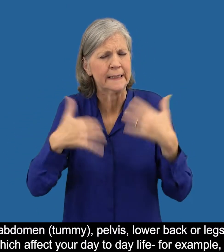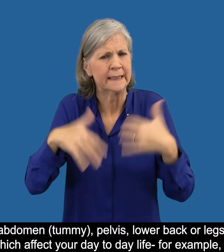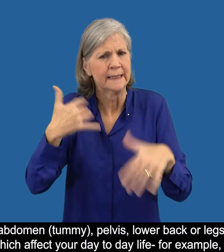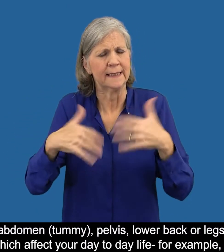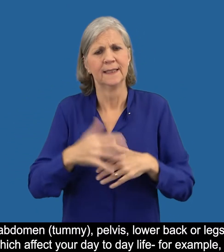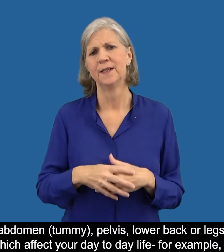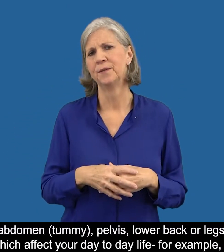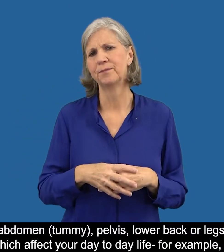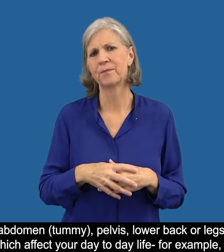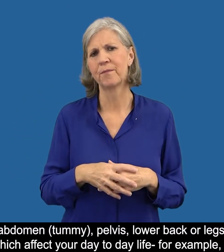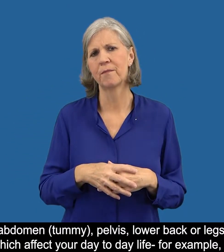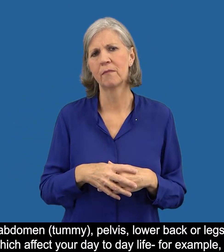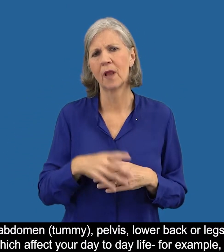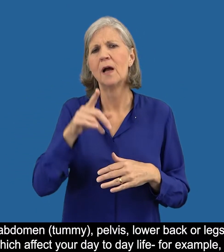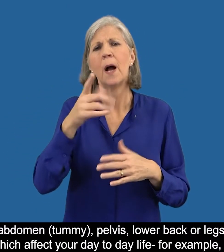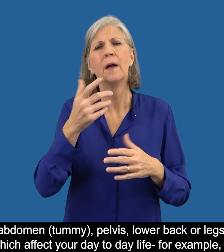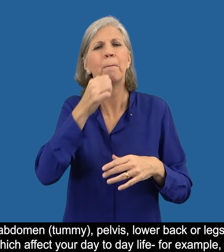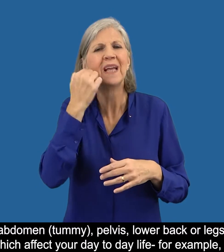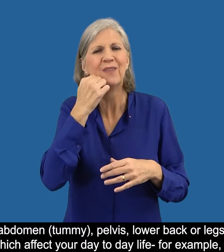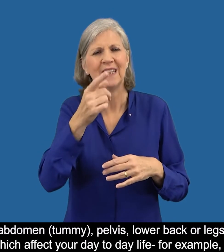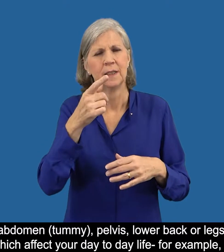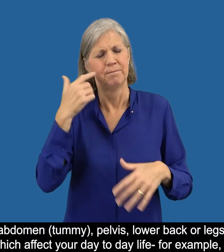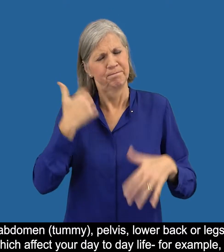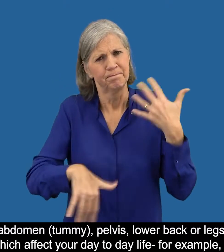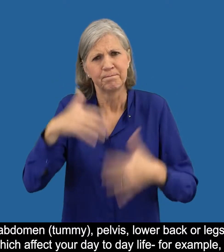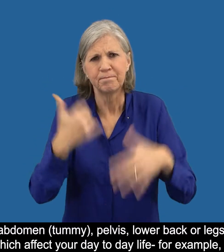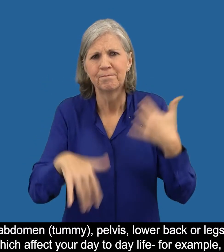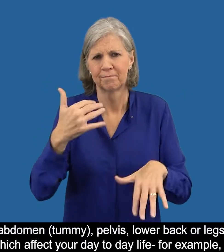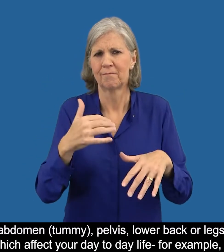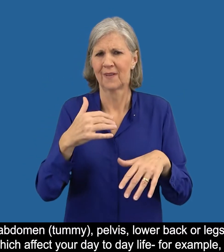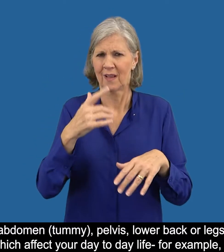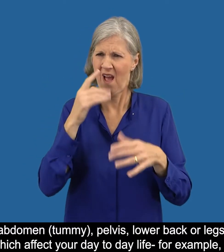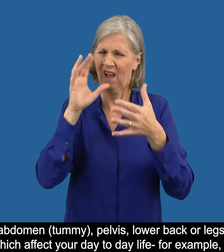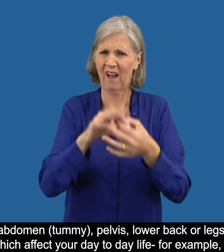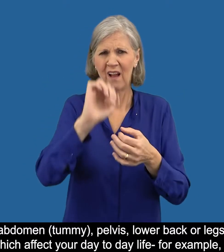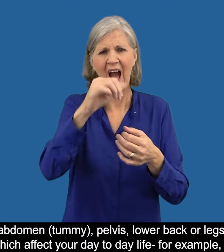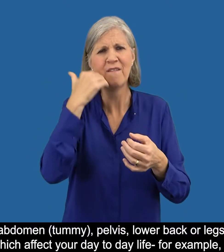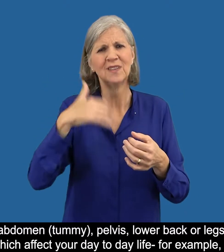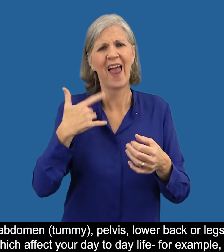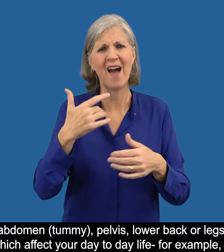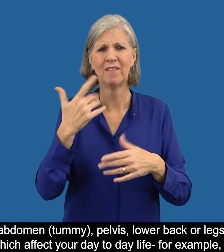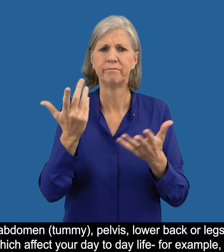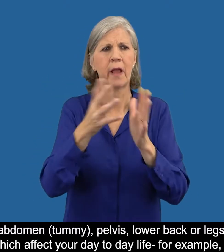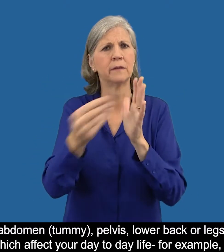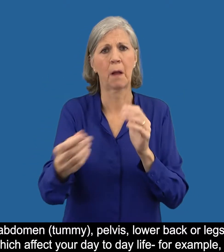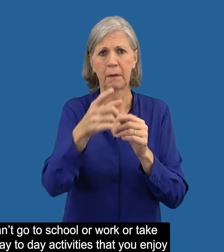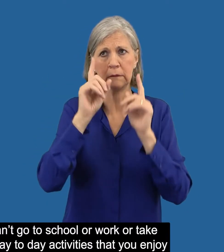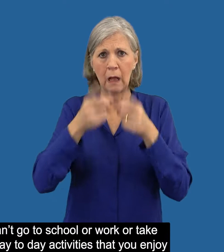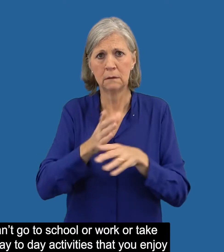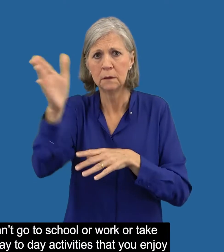Painful periods which affect your day-to-day life. For example, you can't go to school or work or take part in day-to-day activities that